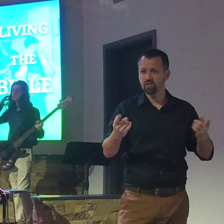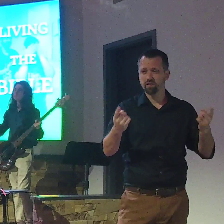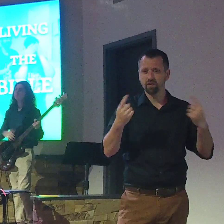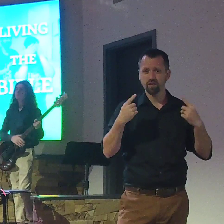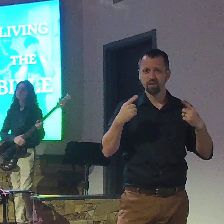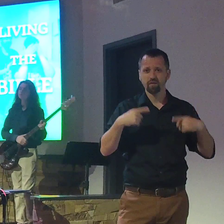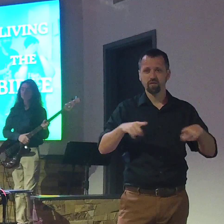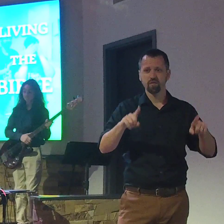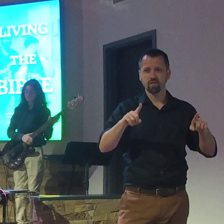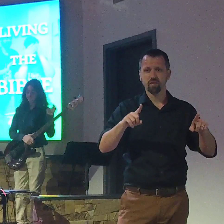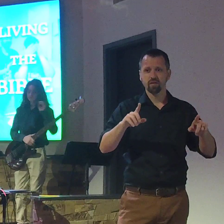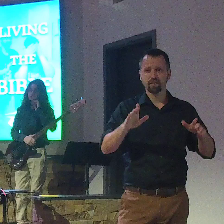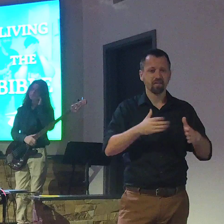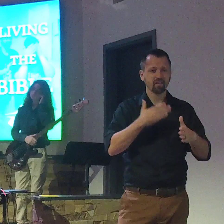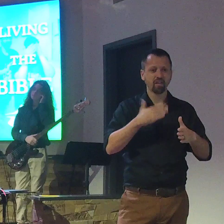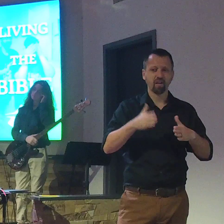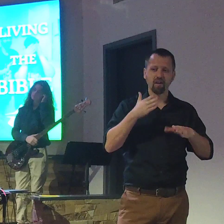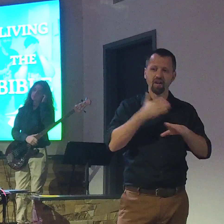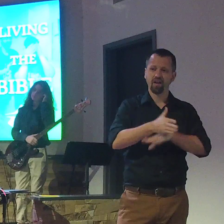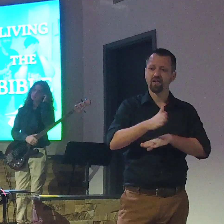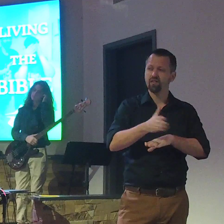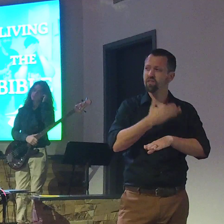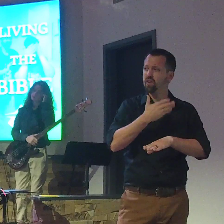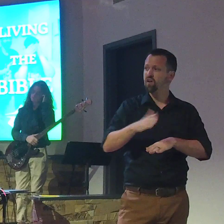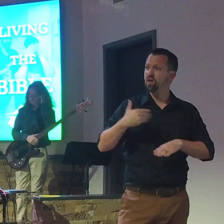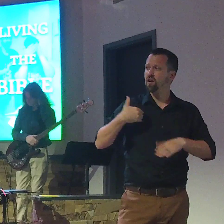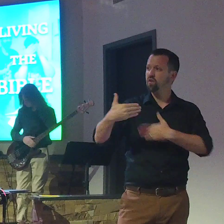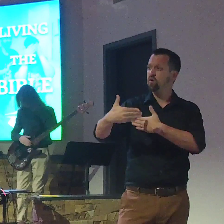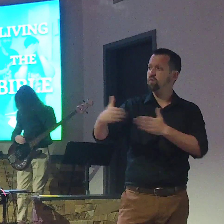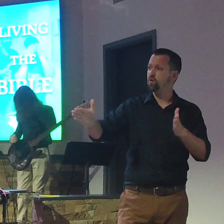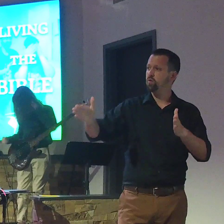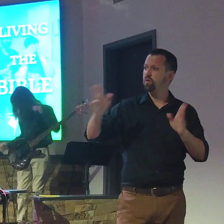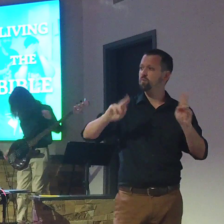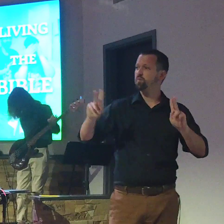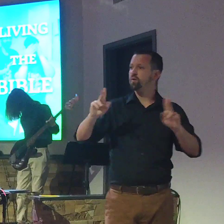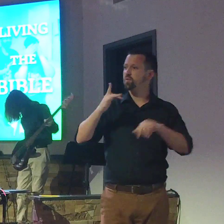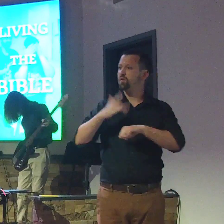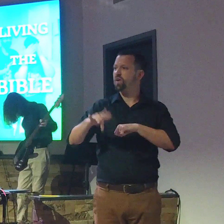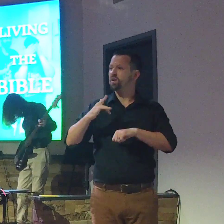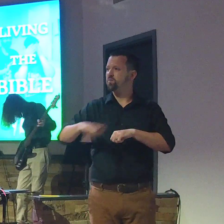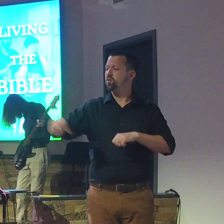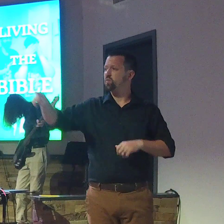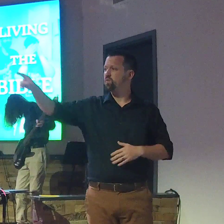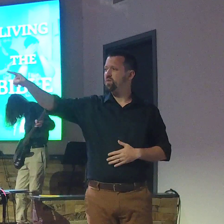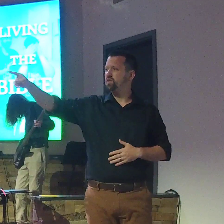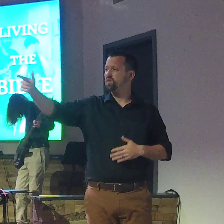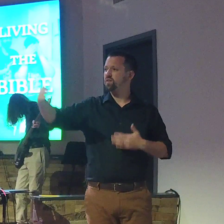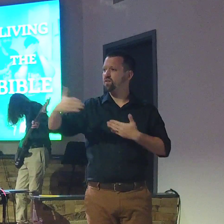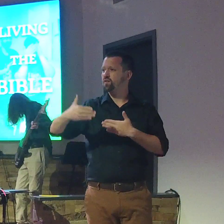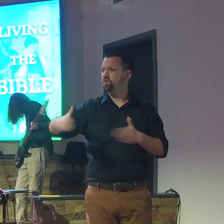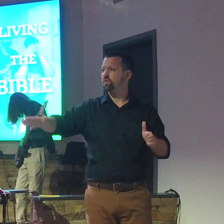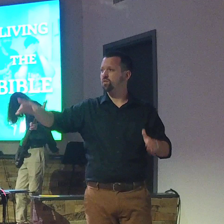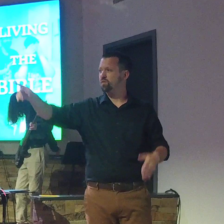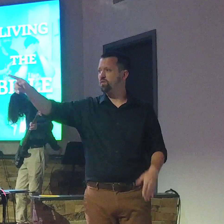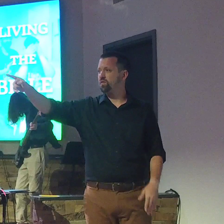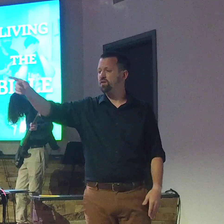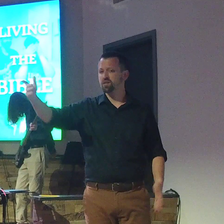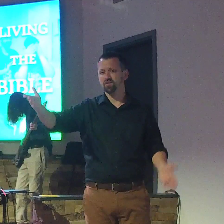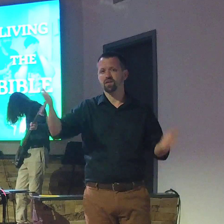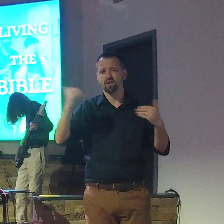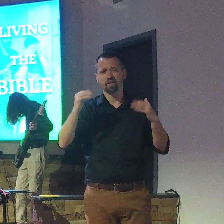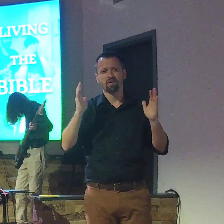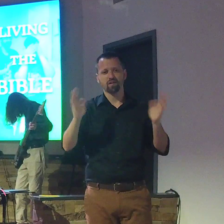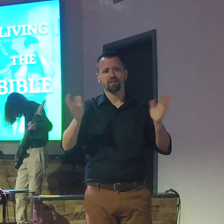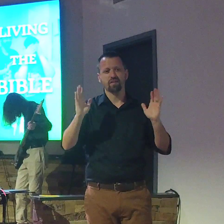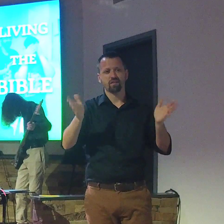the last song, come after the song, either to the front. We always have people available in our reception room down below. Come and talk to